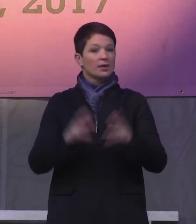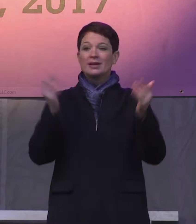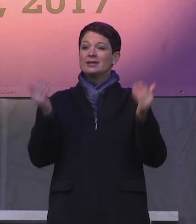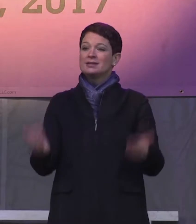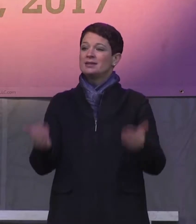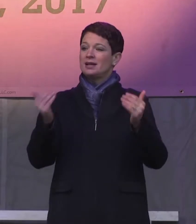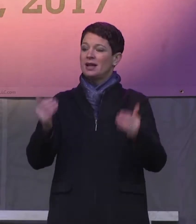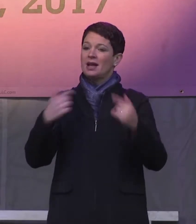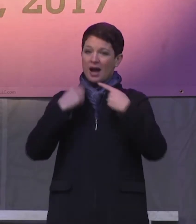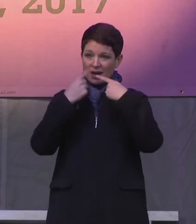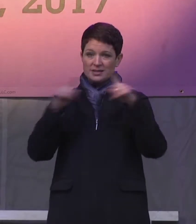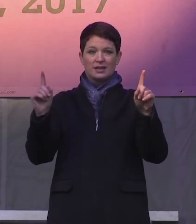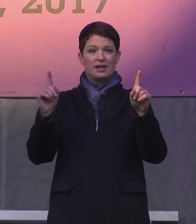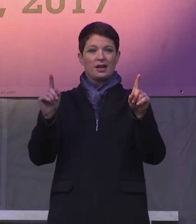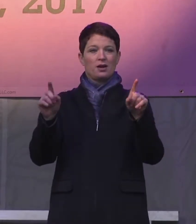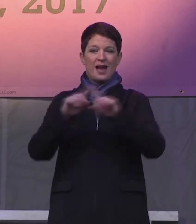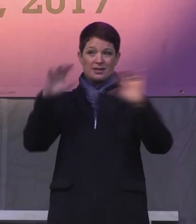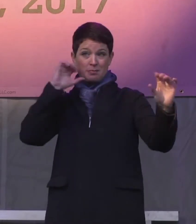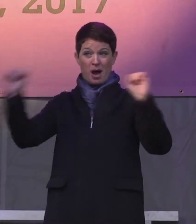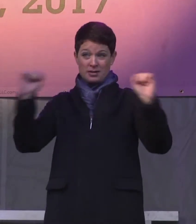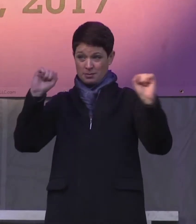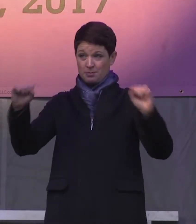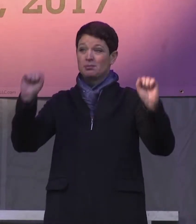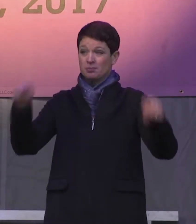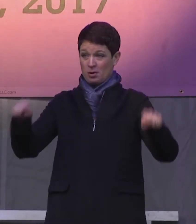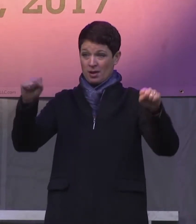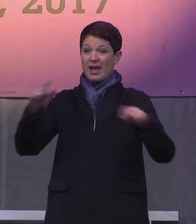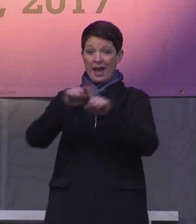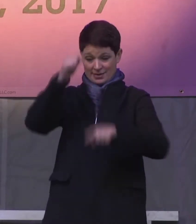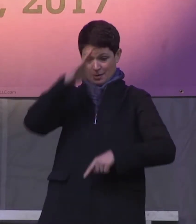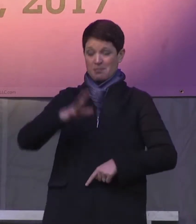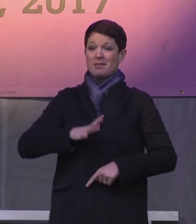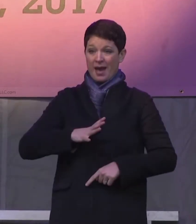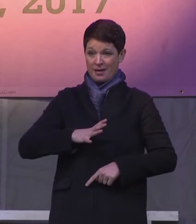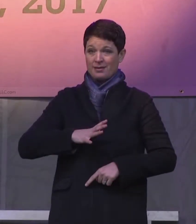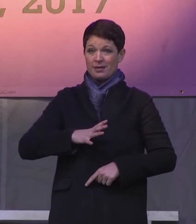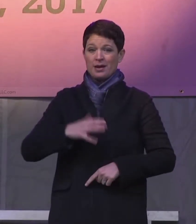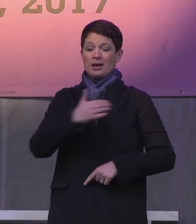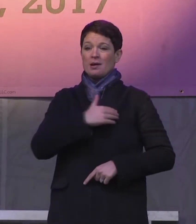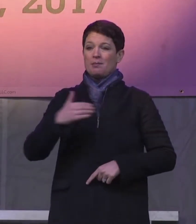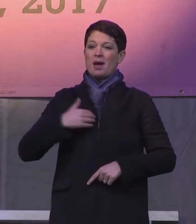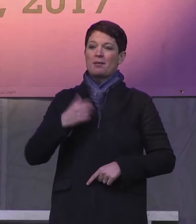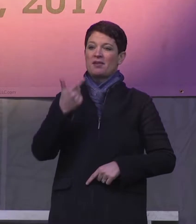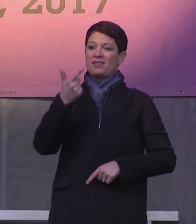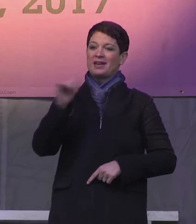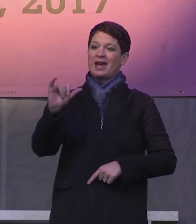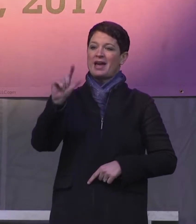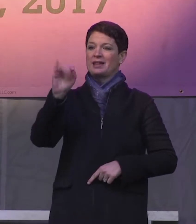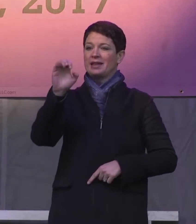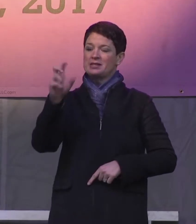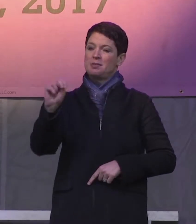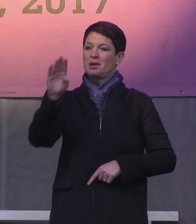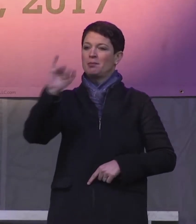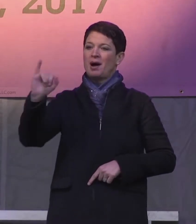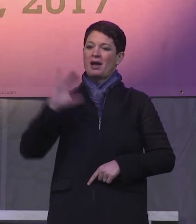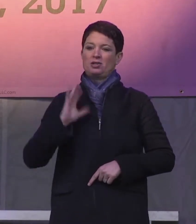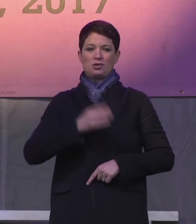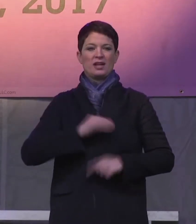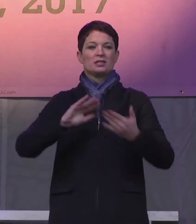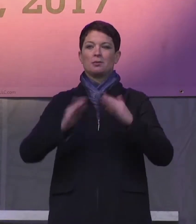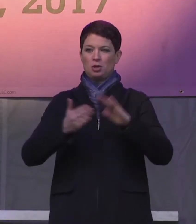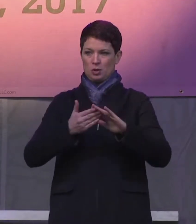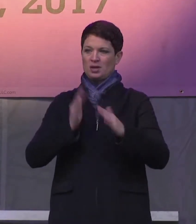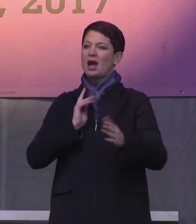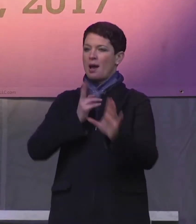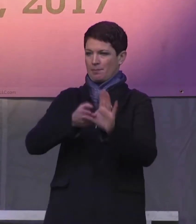Today, I declare as loudly as I can, as a man, as a member of the lesbian, gay, bisexual, and transgender